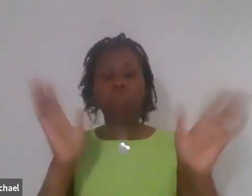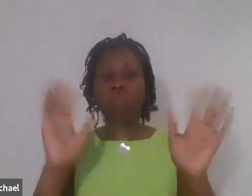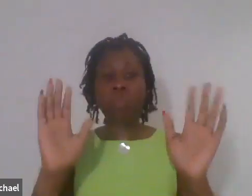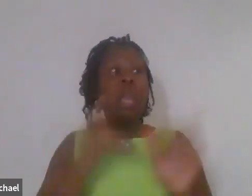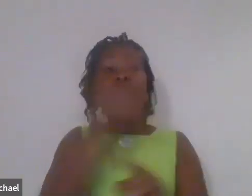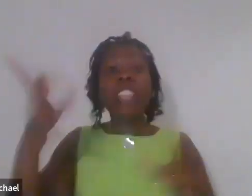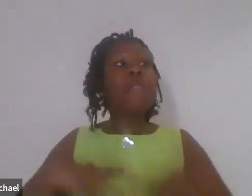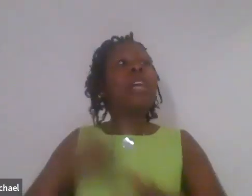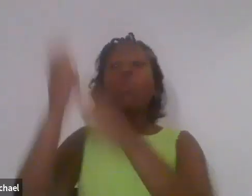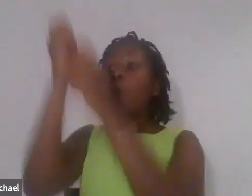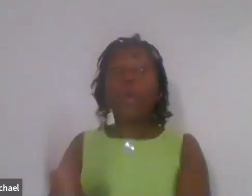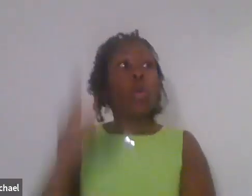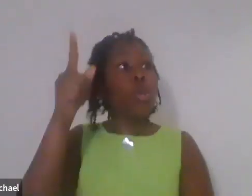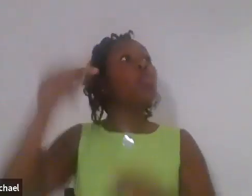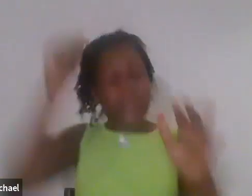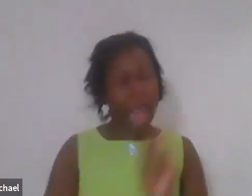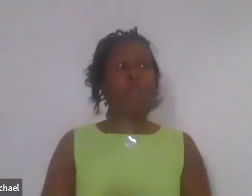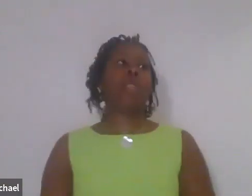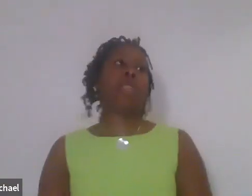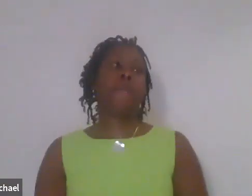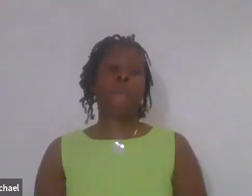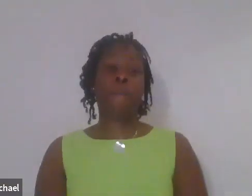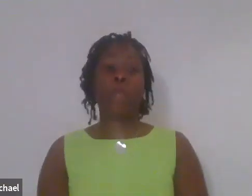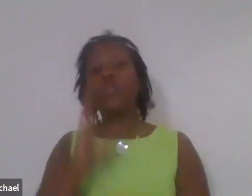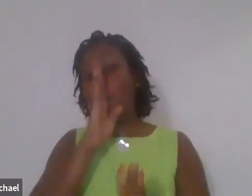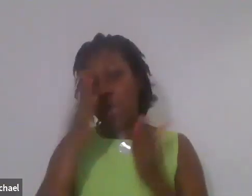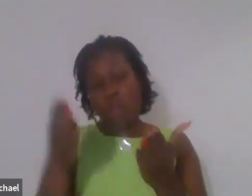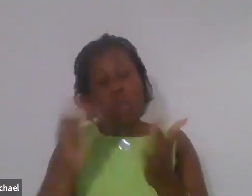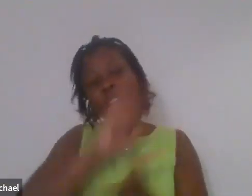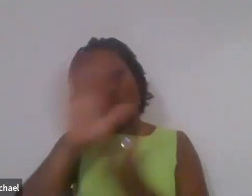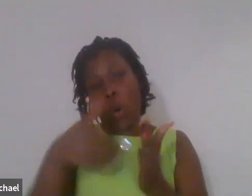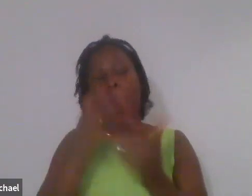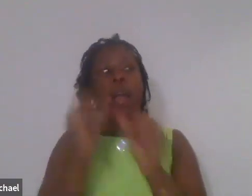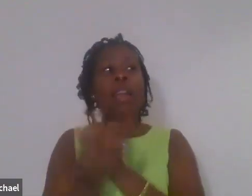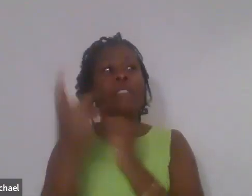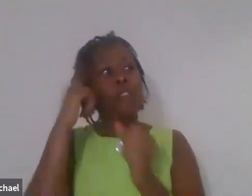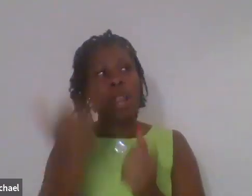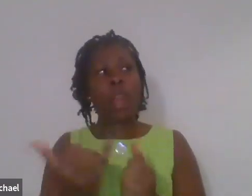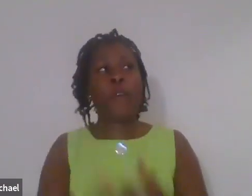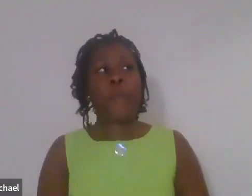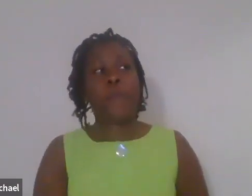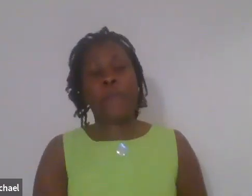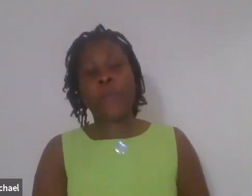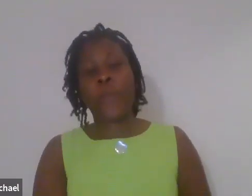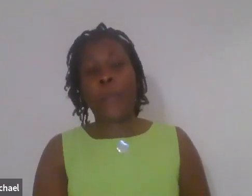having fun with people. This friend will pull you. Will pull you down. So that's all. That's all. Thank